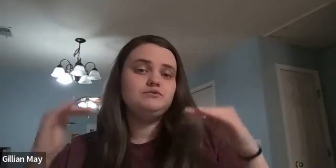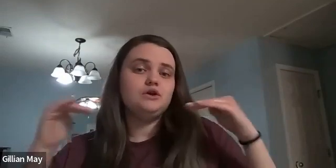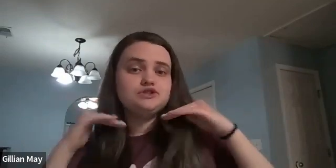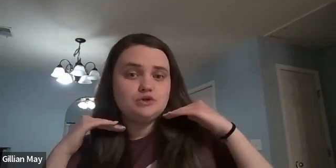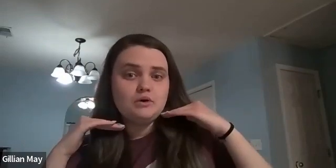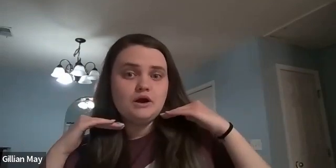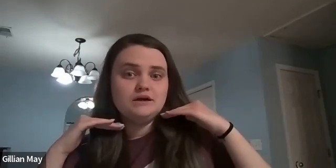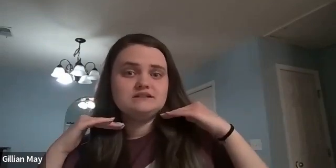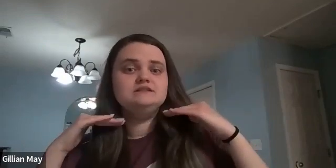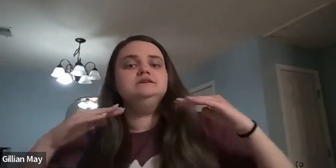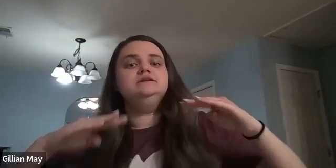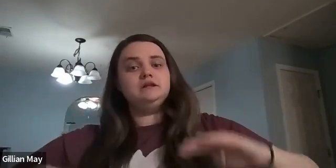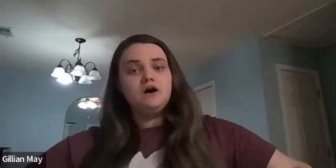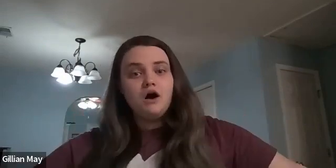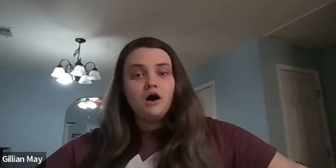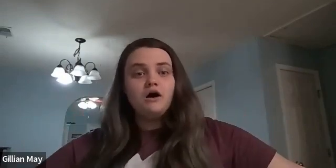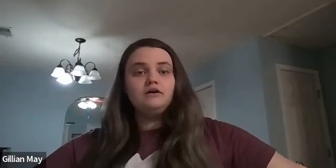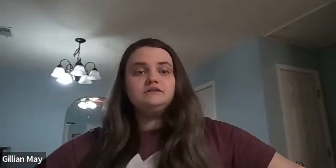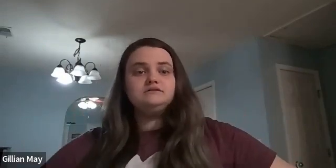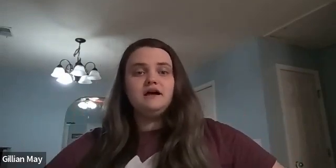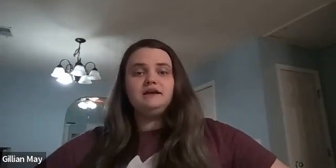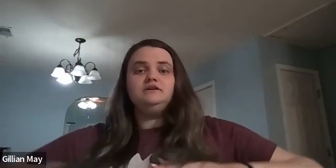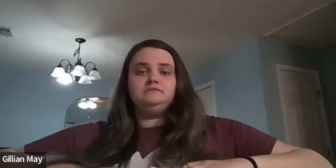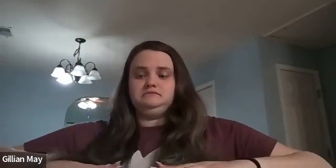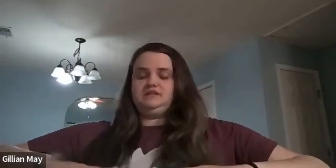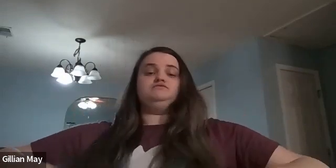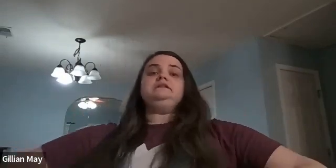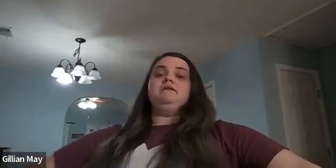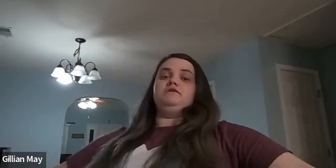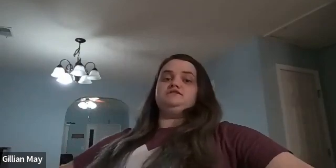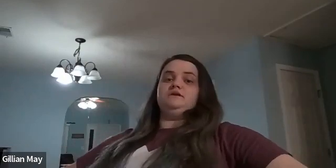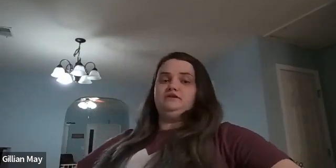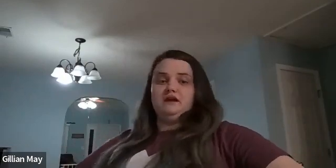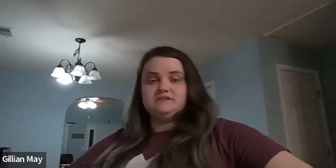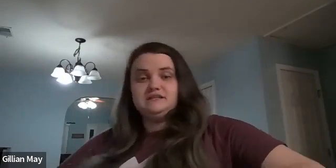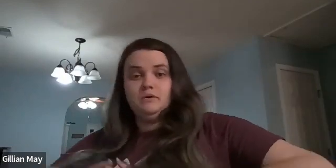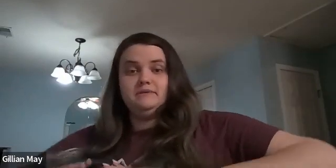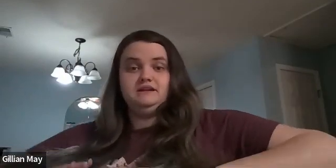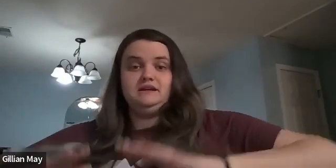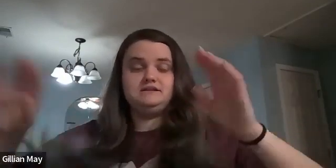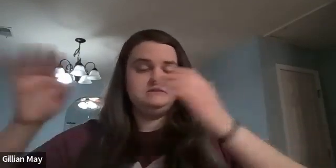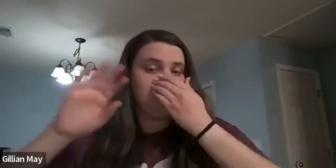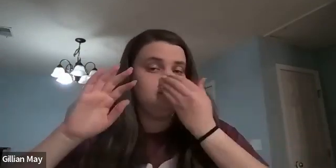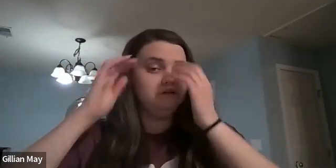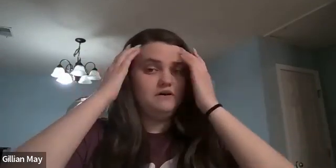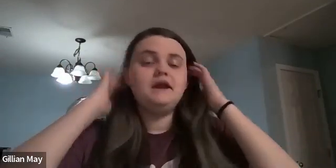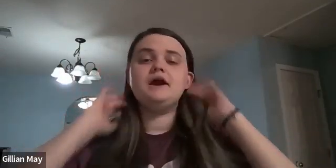go short, long, like mine's really long. So you can't even see where I'm ending because I got really long hair,